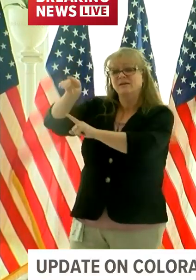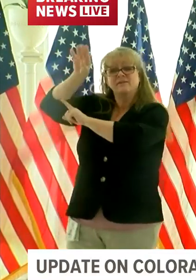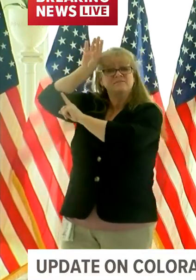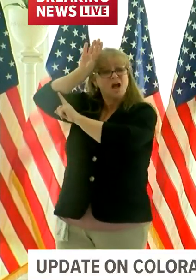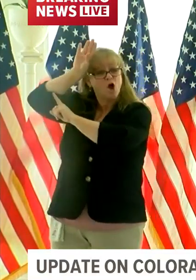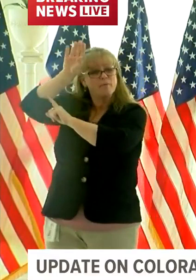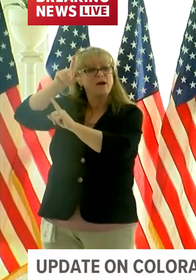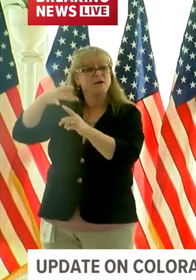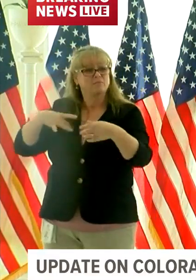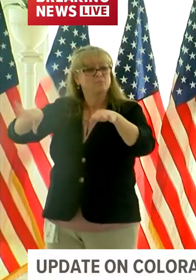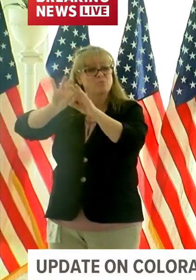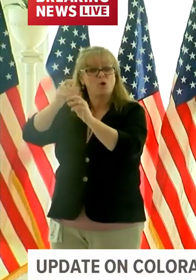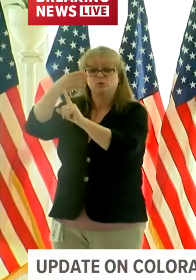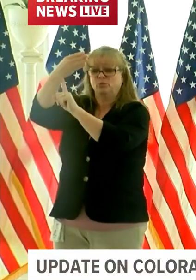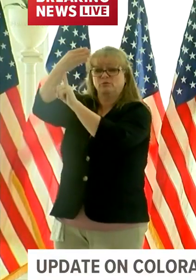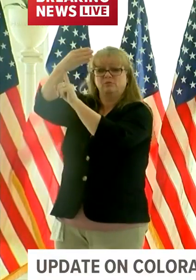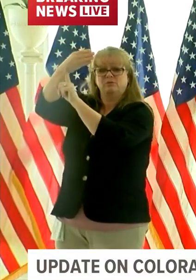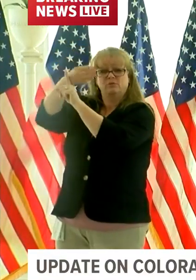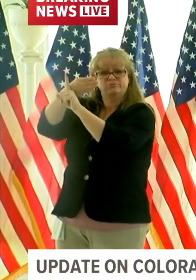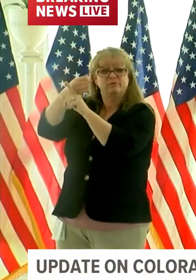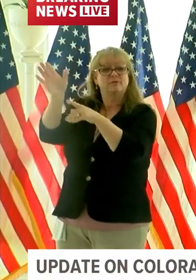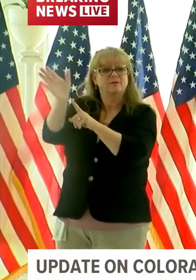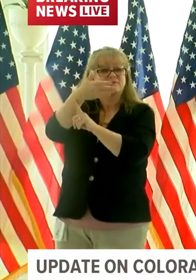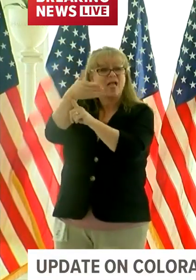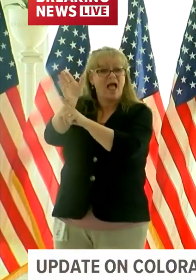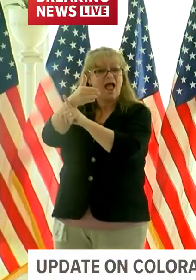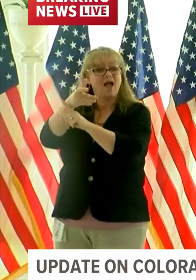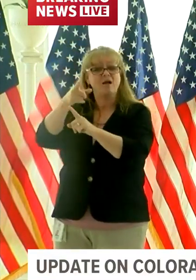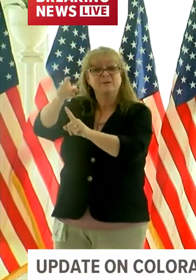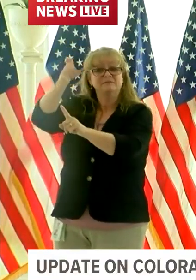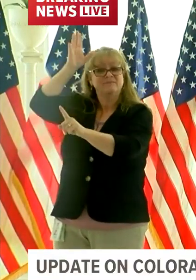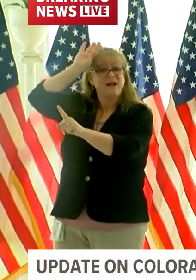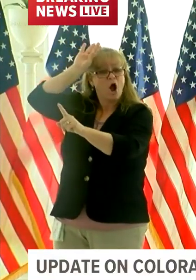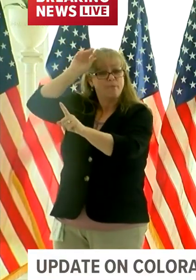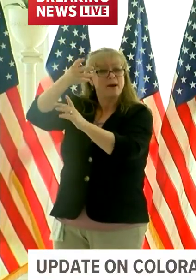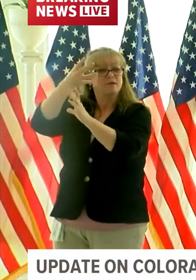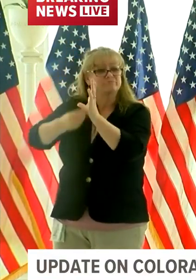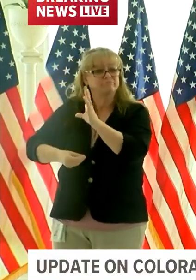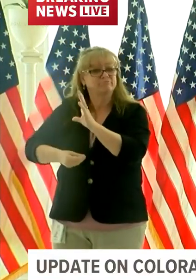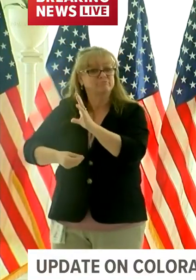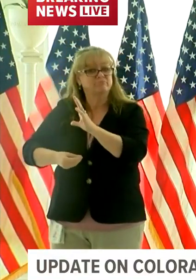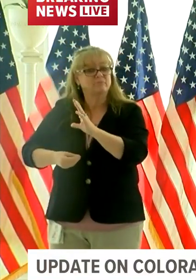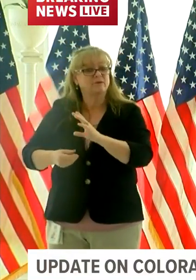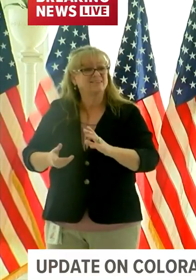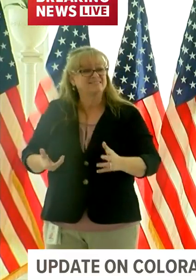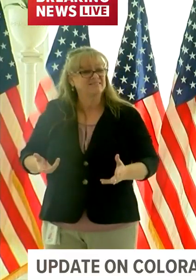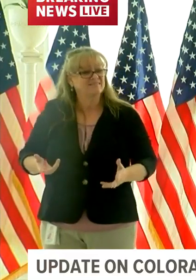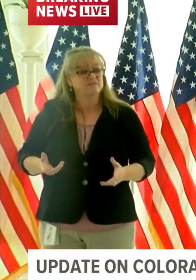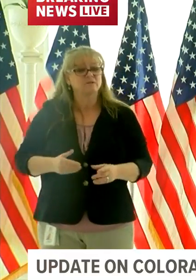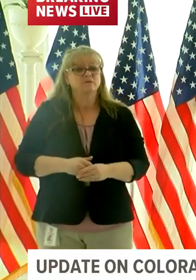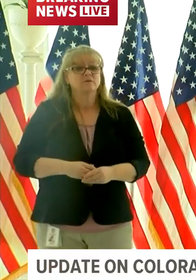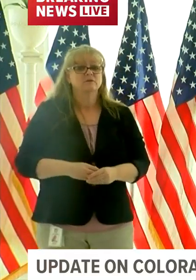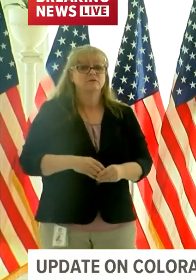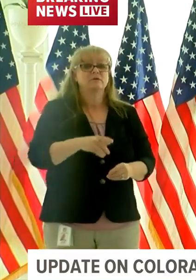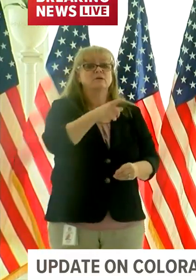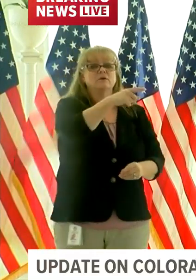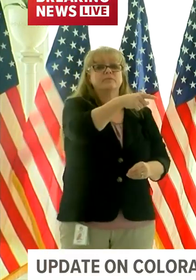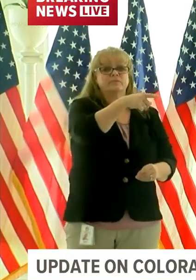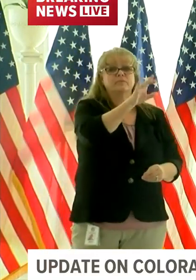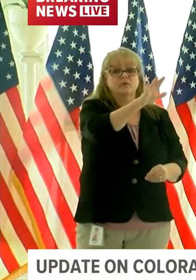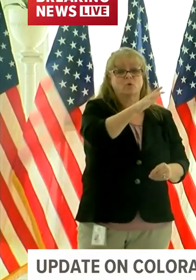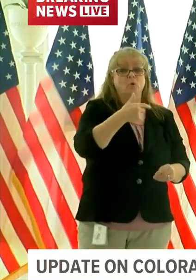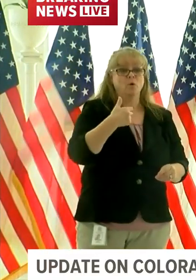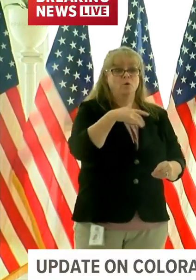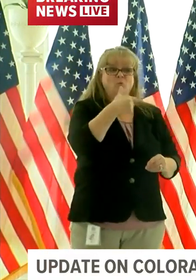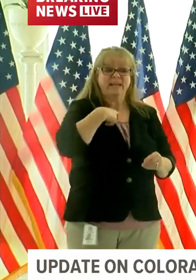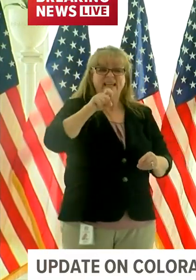I think that there will be a time for mourning. There are more victims ahead of us than there are behind us,